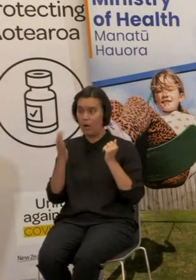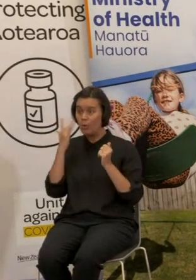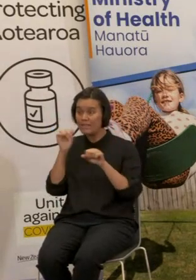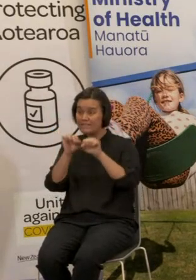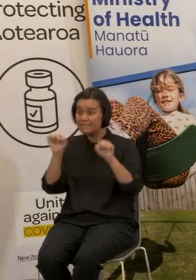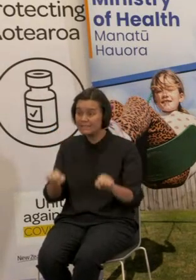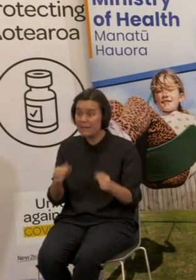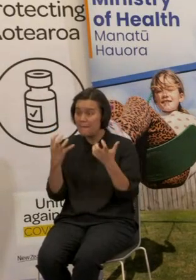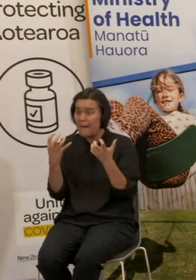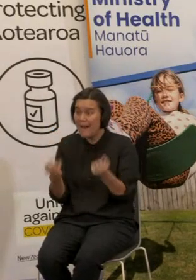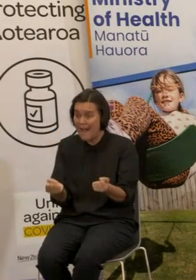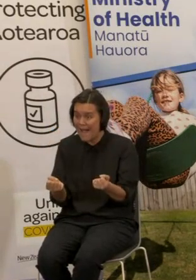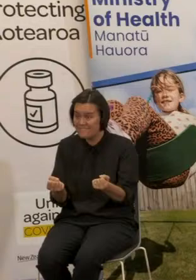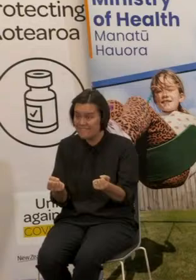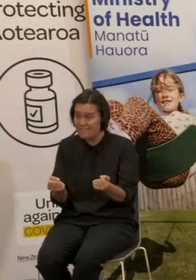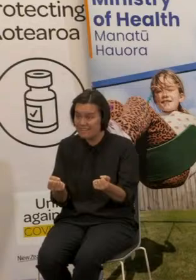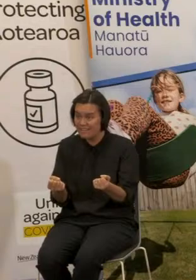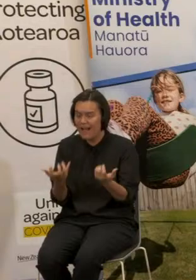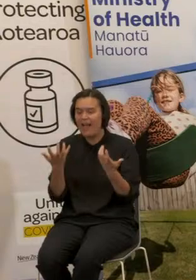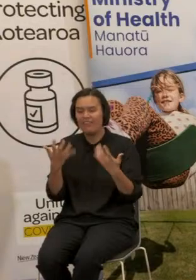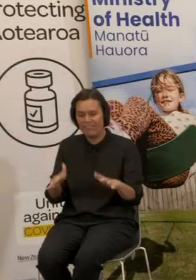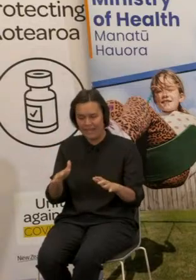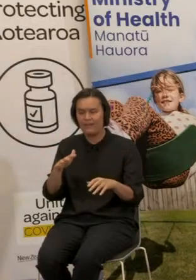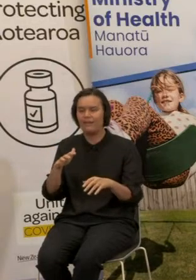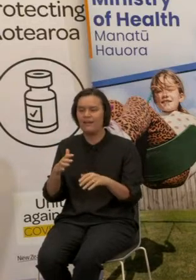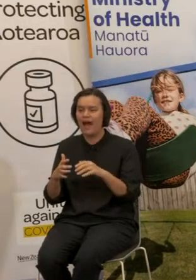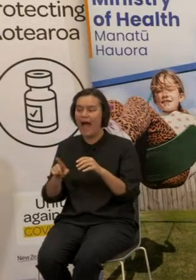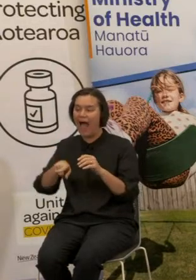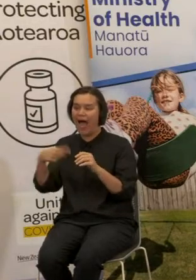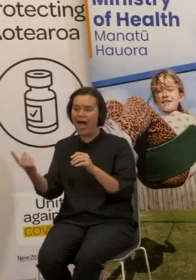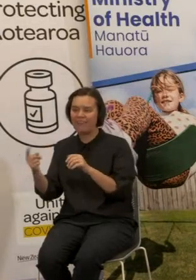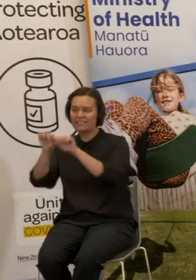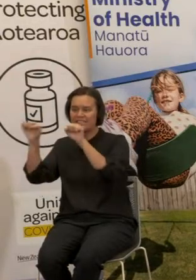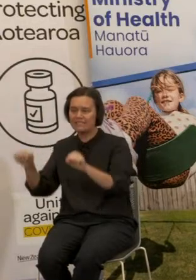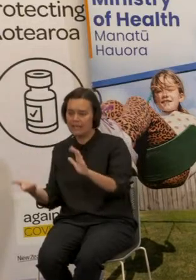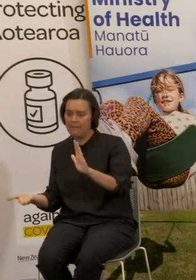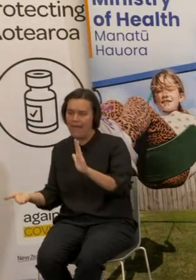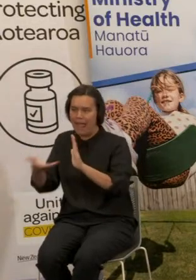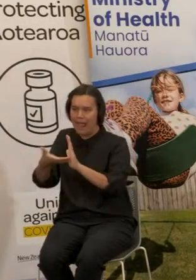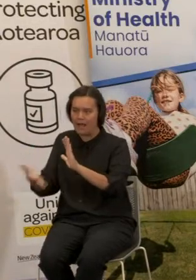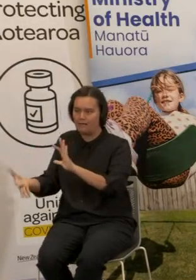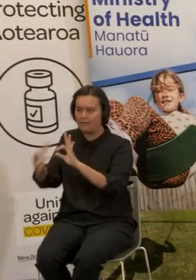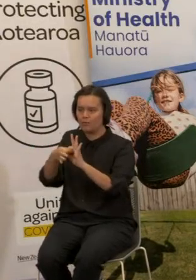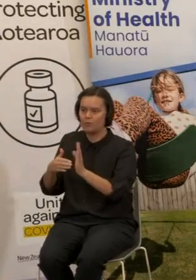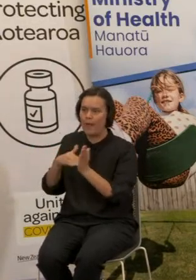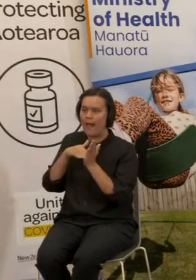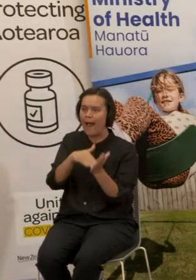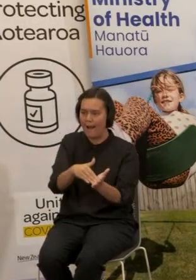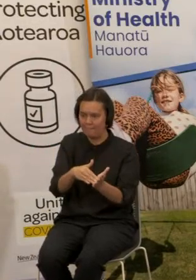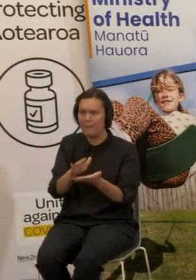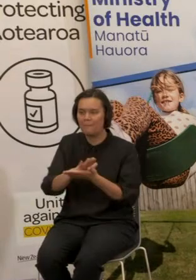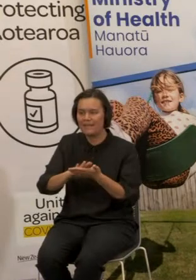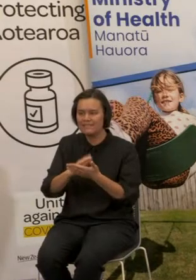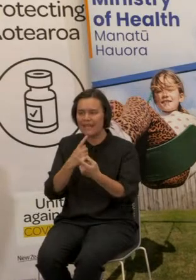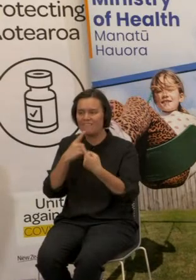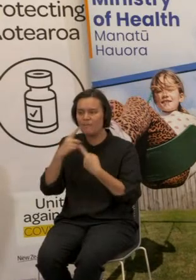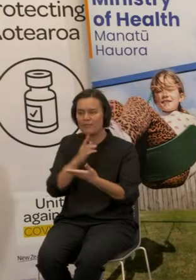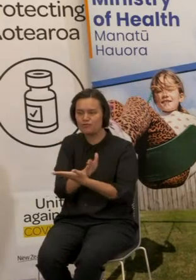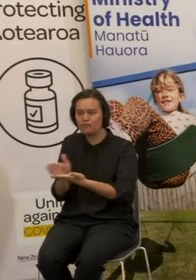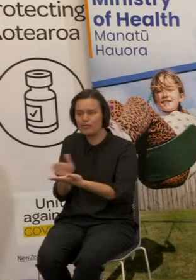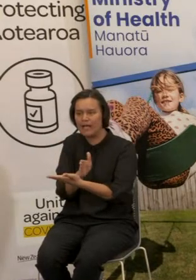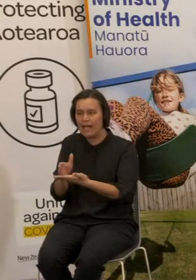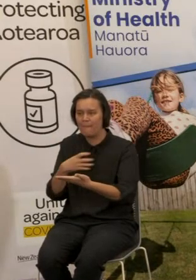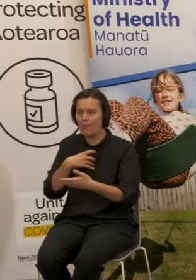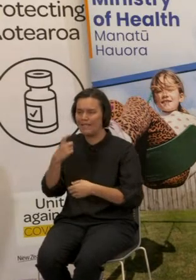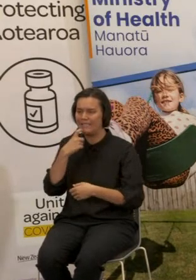systems, we then built the systems to share the data. And we piloted that with Northland about 7 weeks ago. That's now available to anyone in the country.